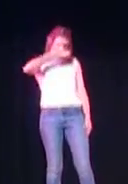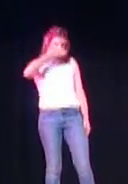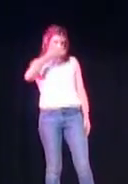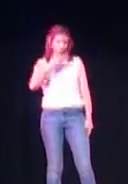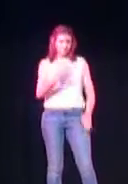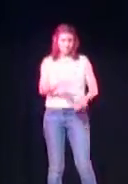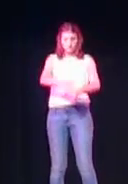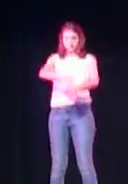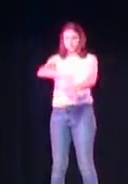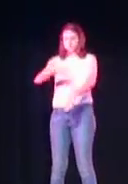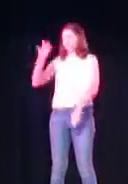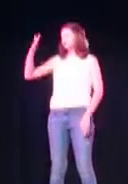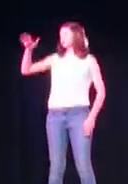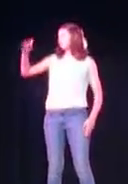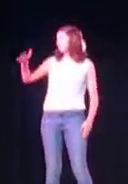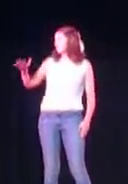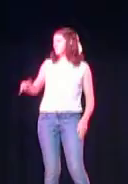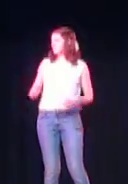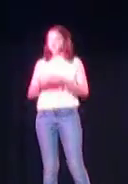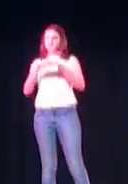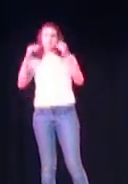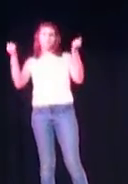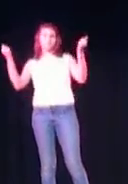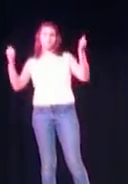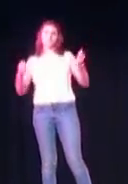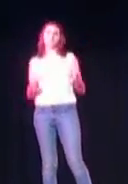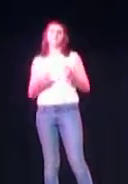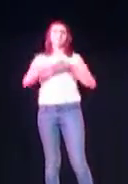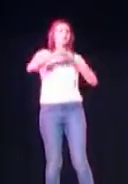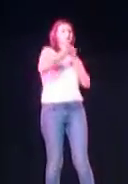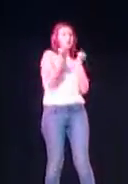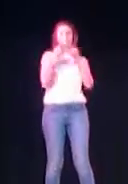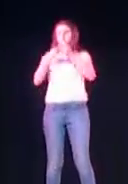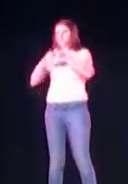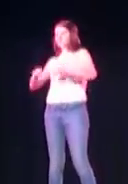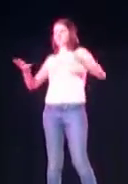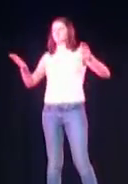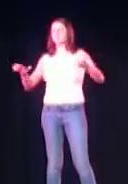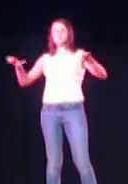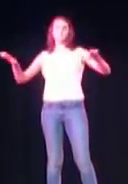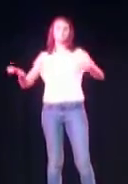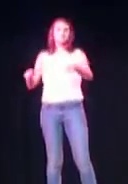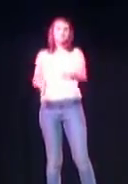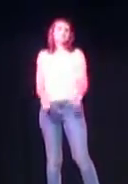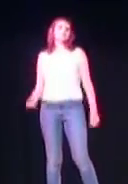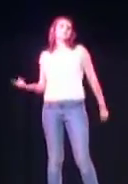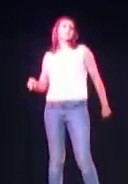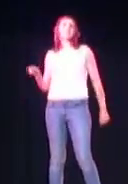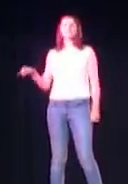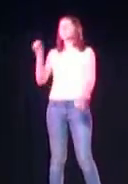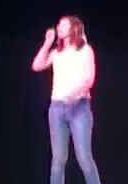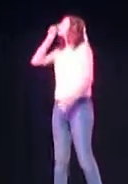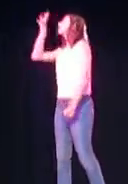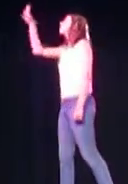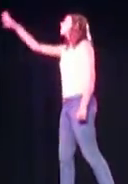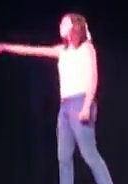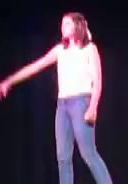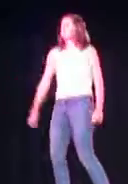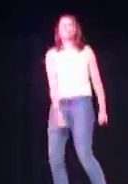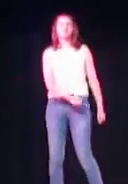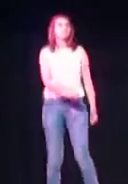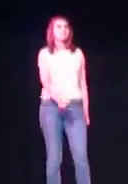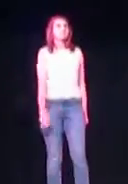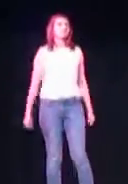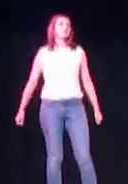facing, for the stinking waste here From the midnight pastry, pastry